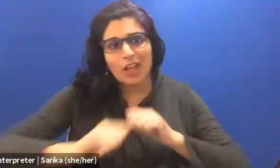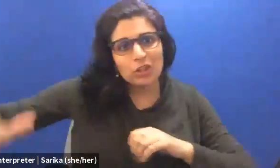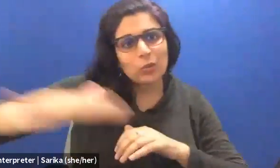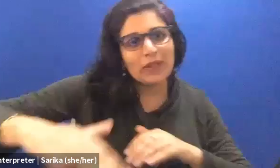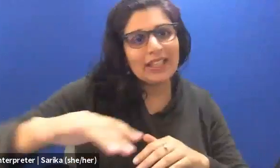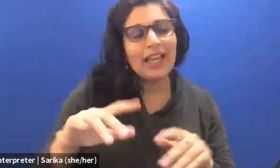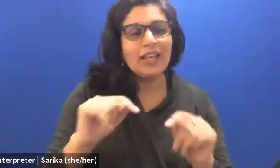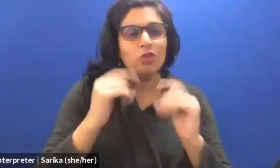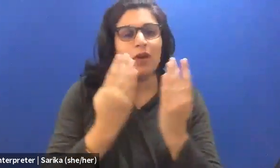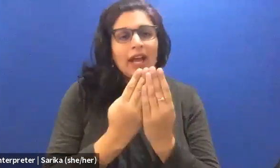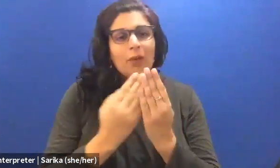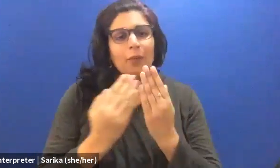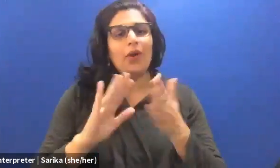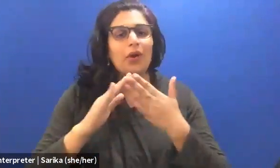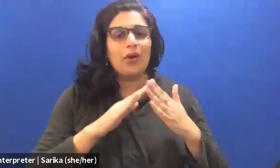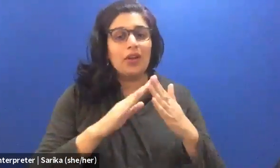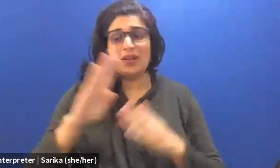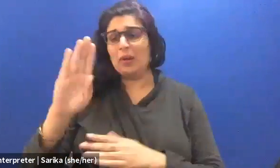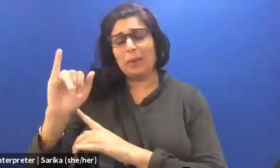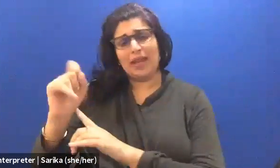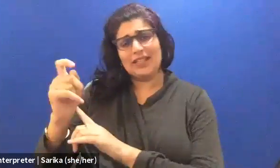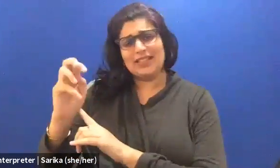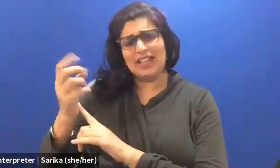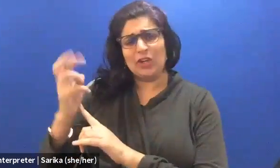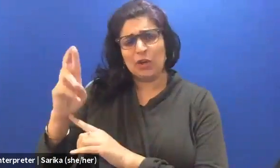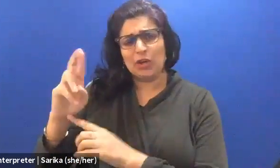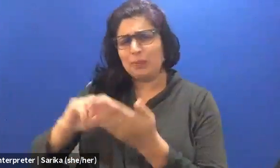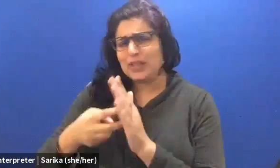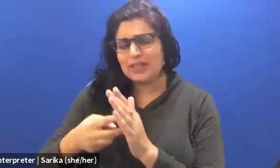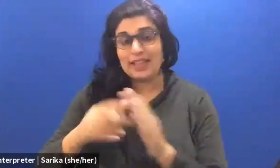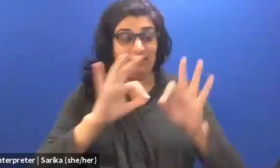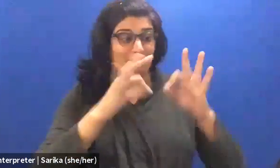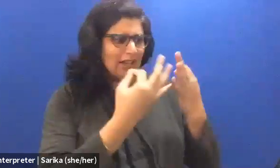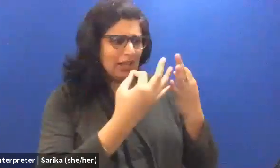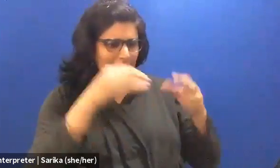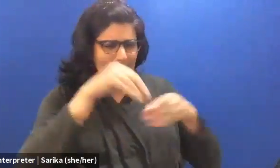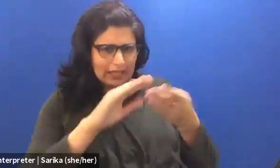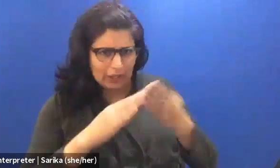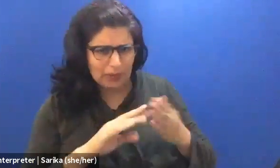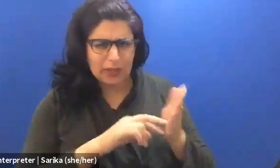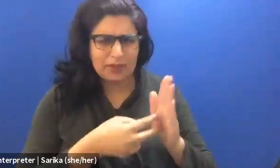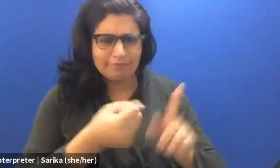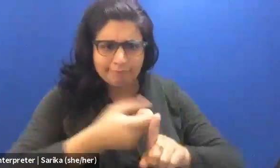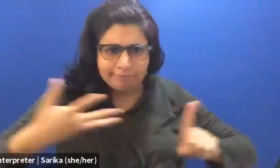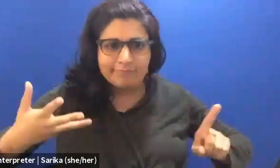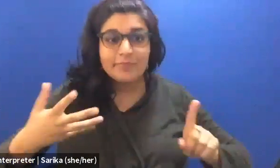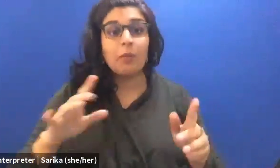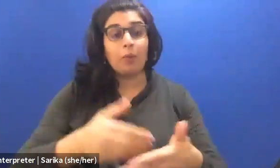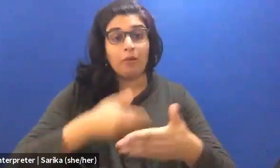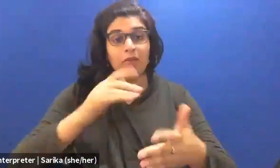about bystander, what that means in family, what that means in community. But before we get started, I want to